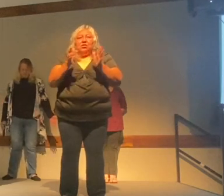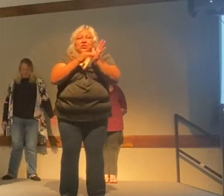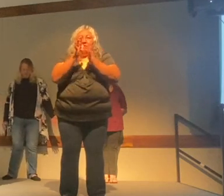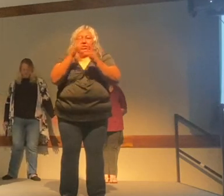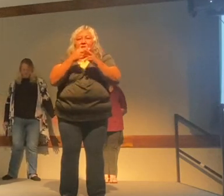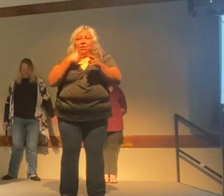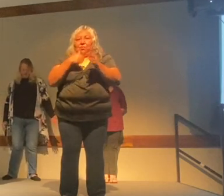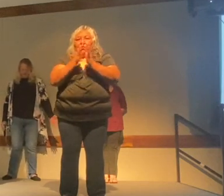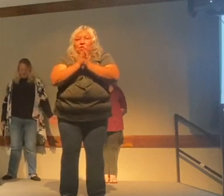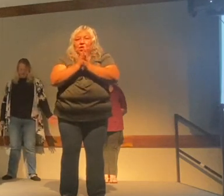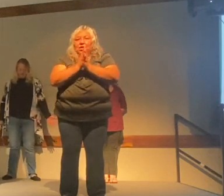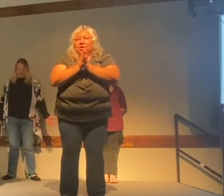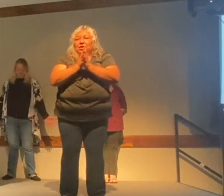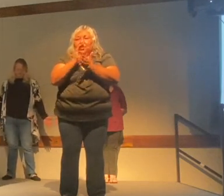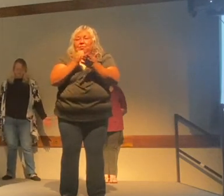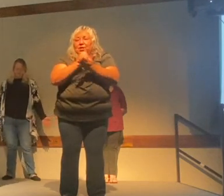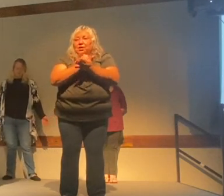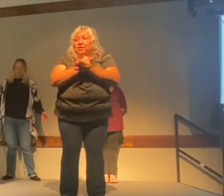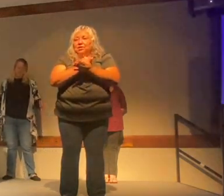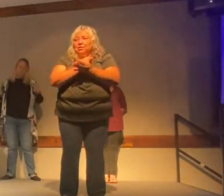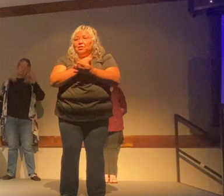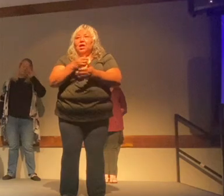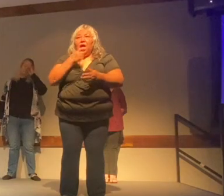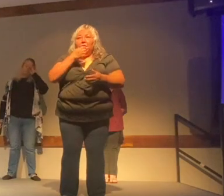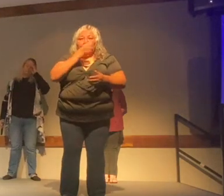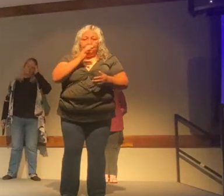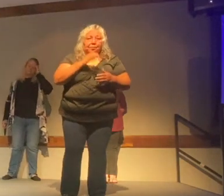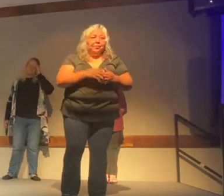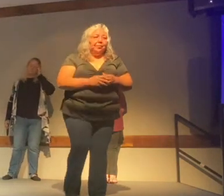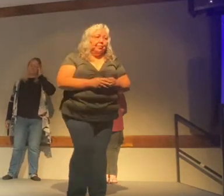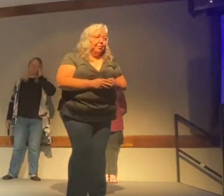pray. Amen. You may take the elements.